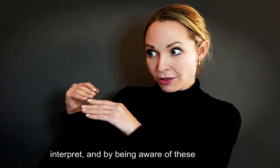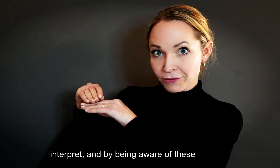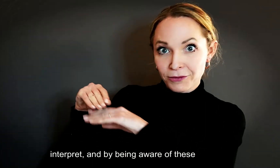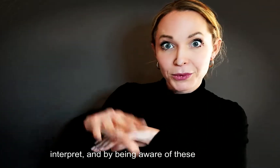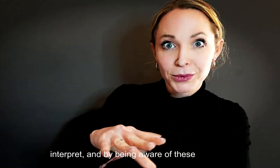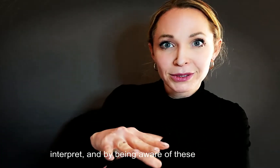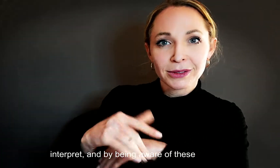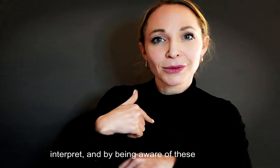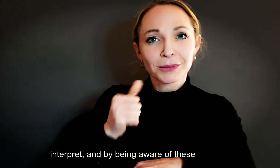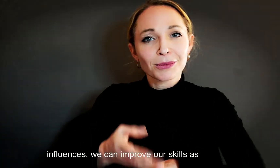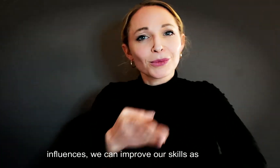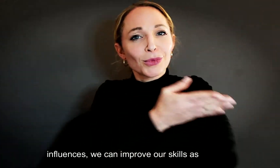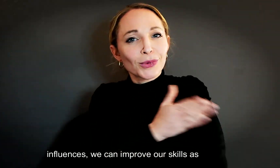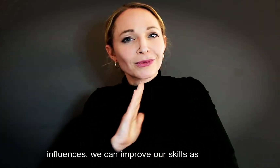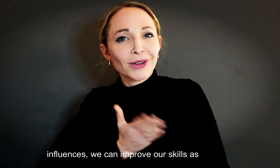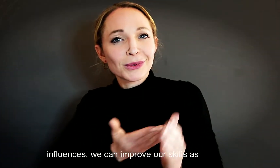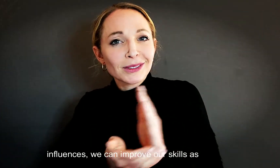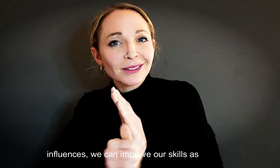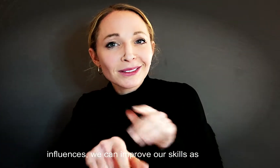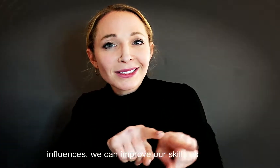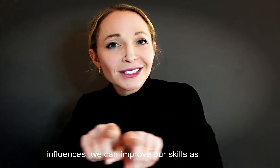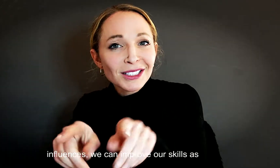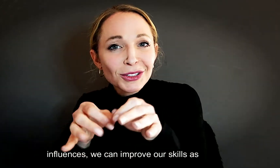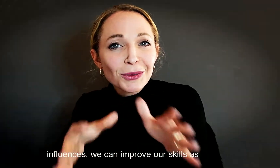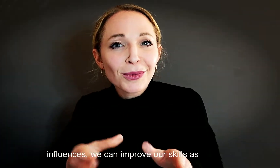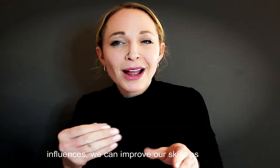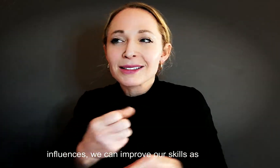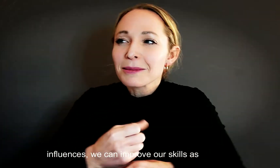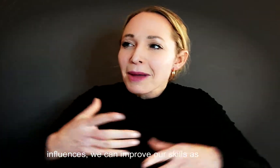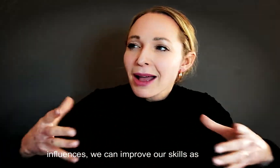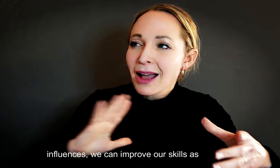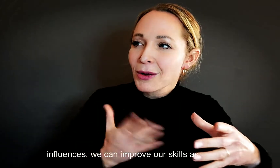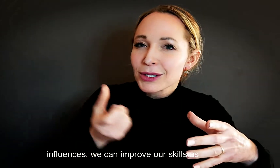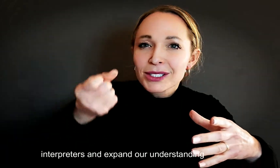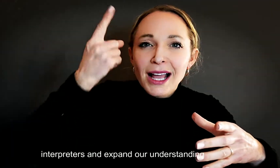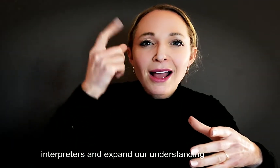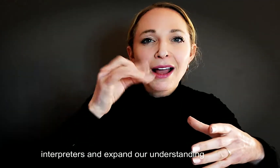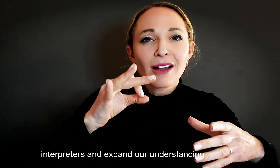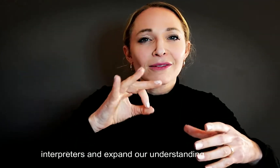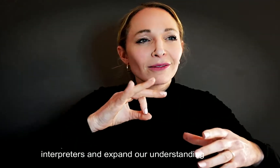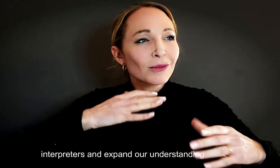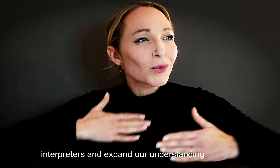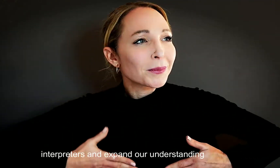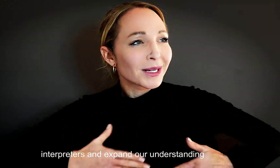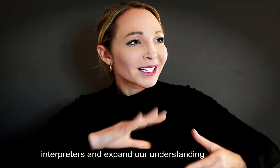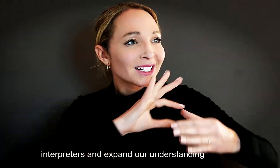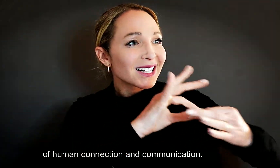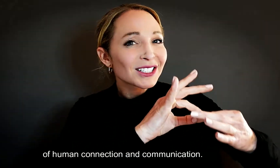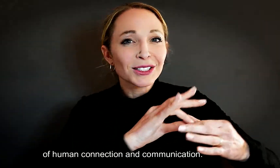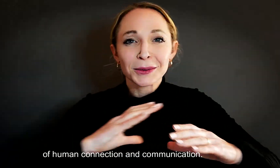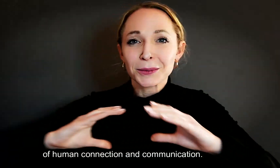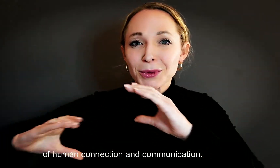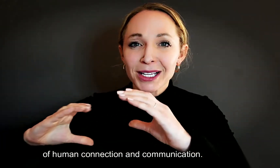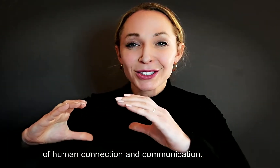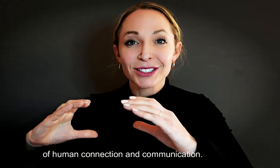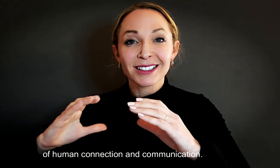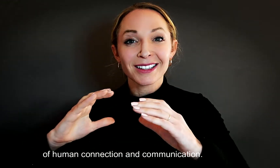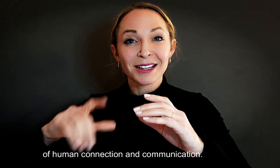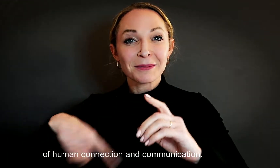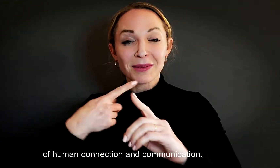by being aware of these influences, we can improve our skills as interpreters and expand our understanding of human connection